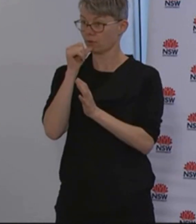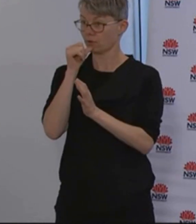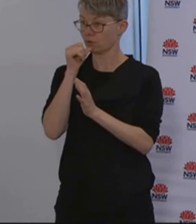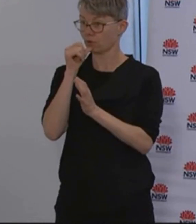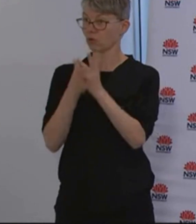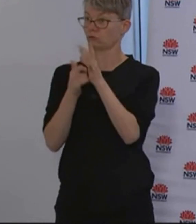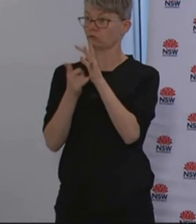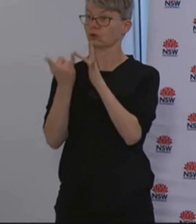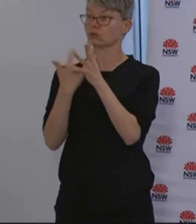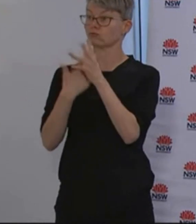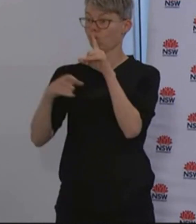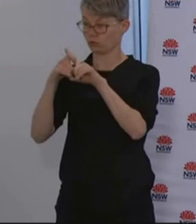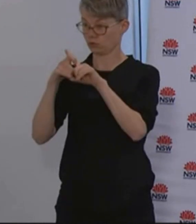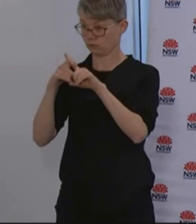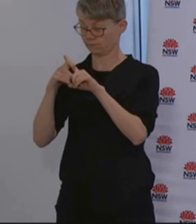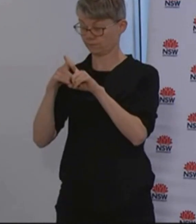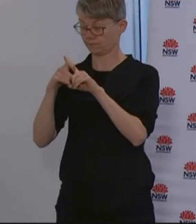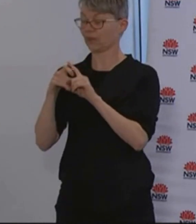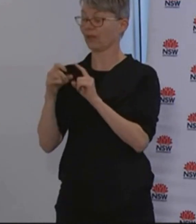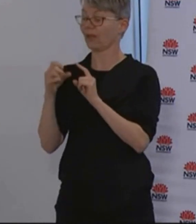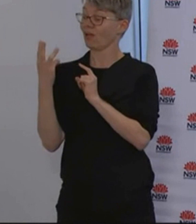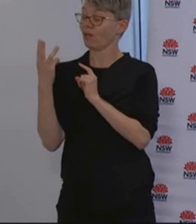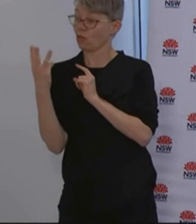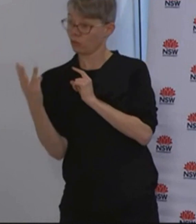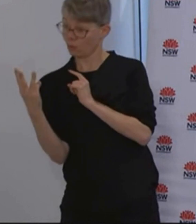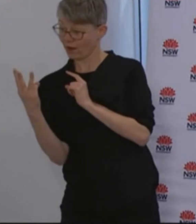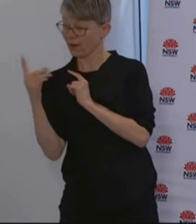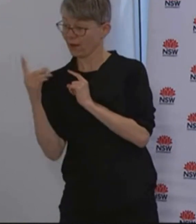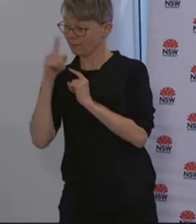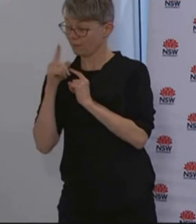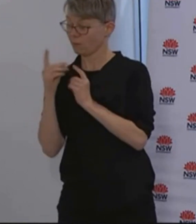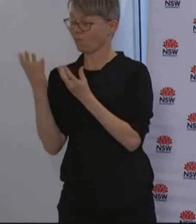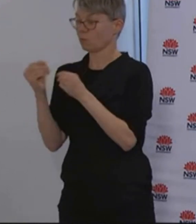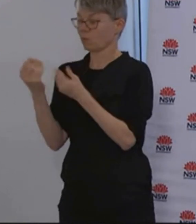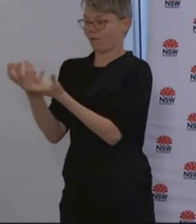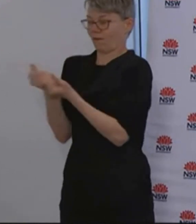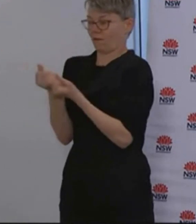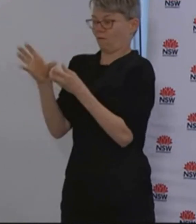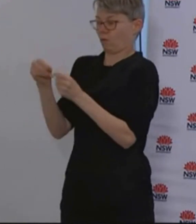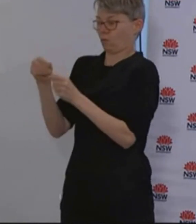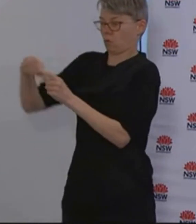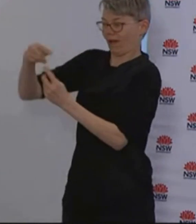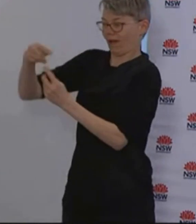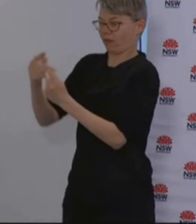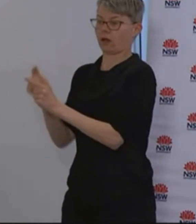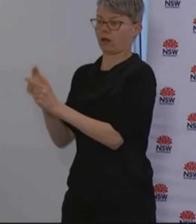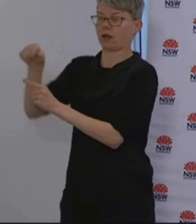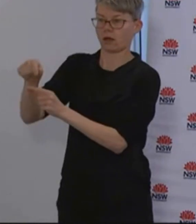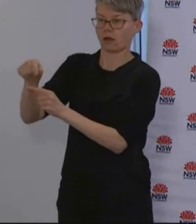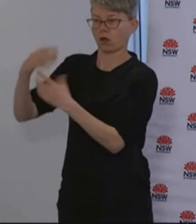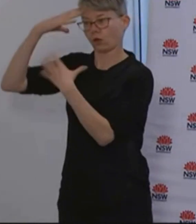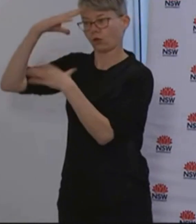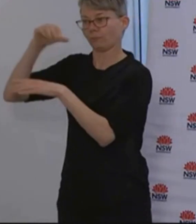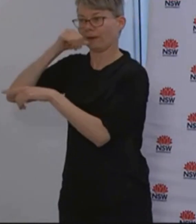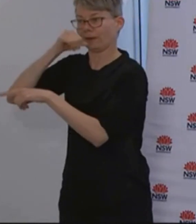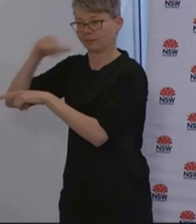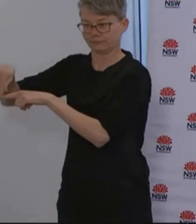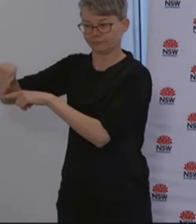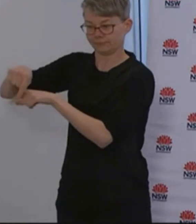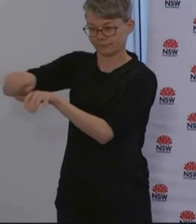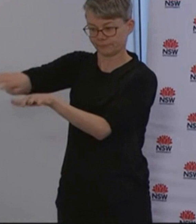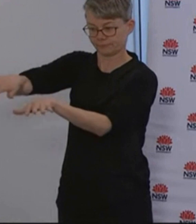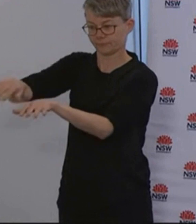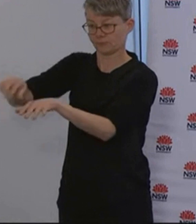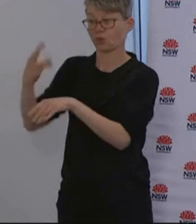are contacts of cases who are at the hotel, and they are isolating. So the 5 cases who were at the